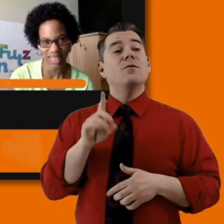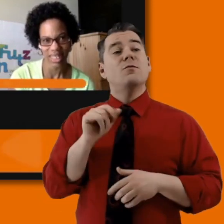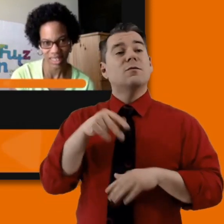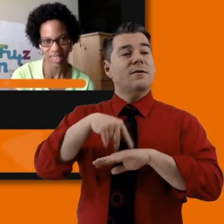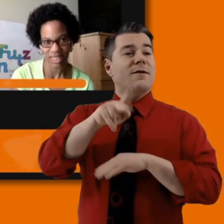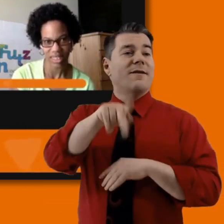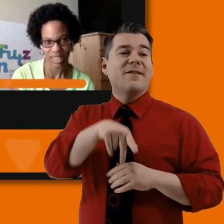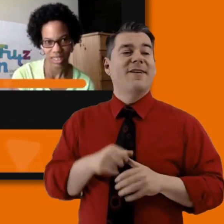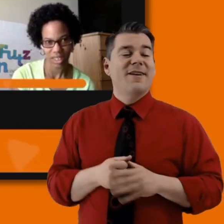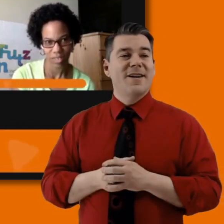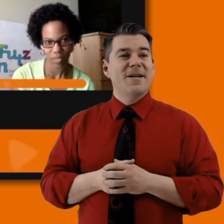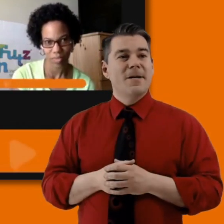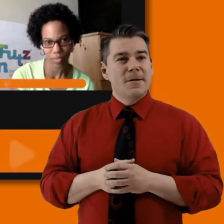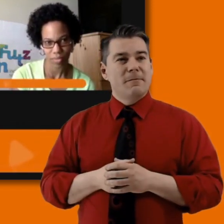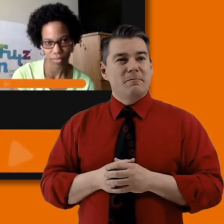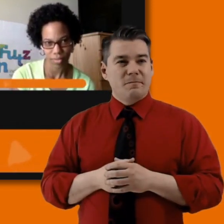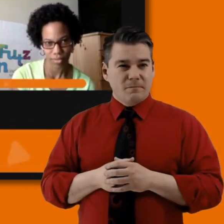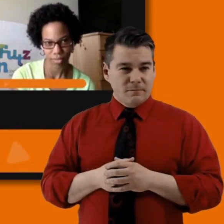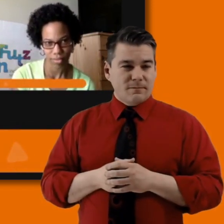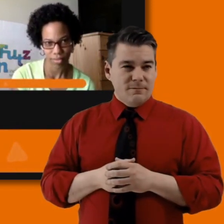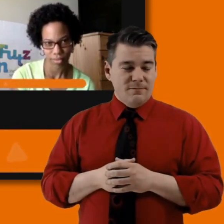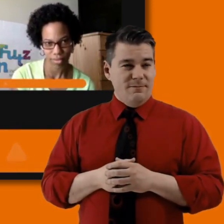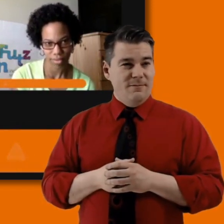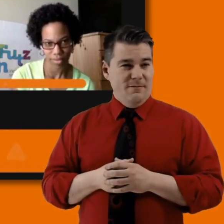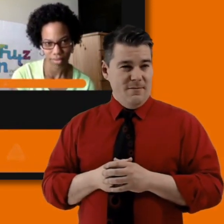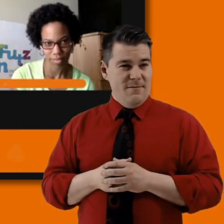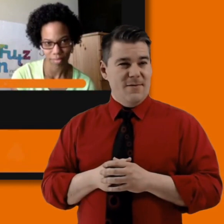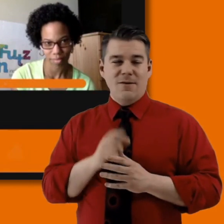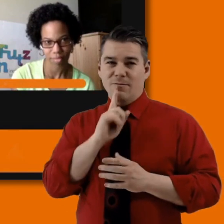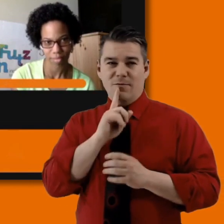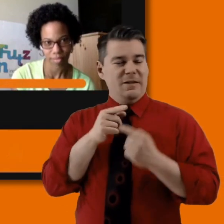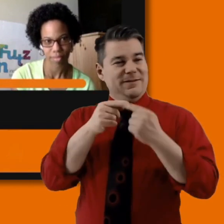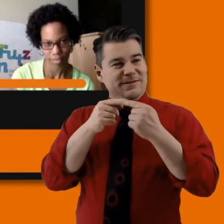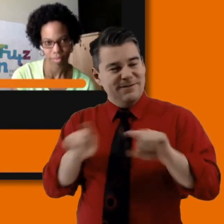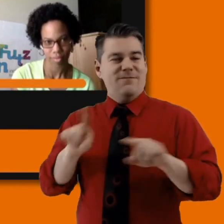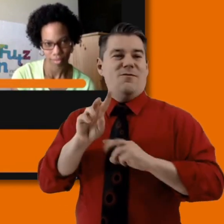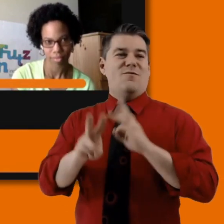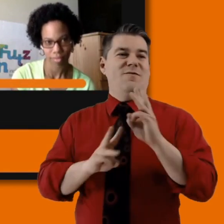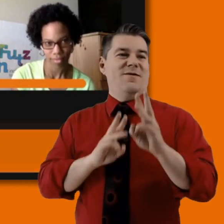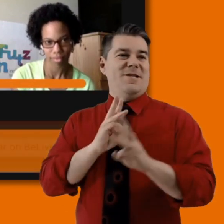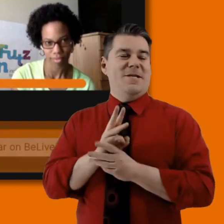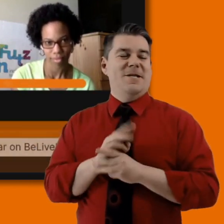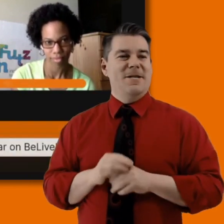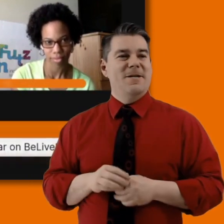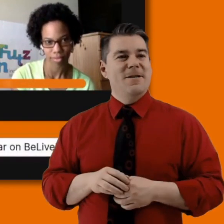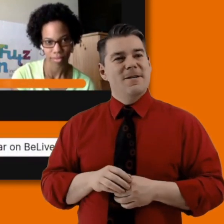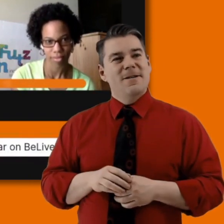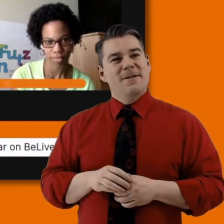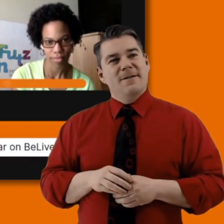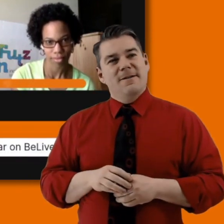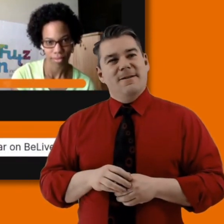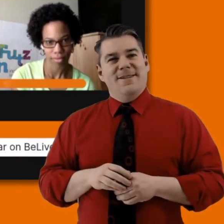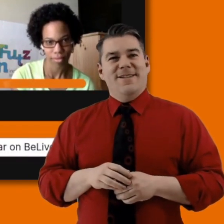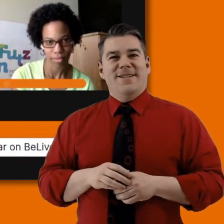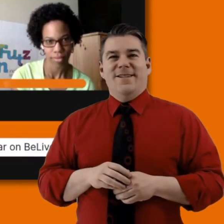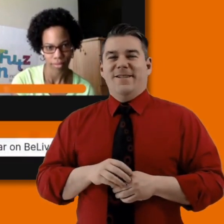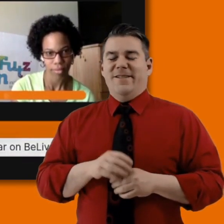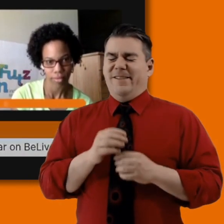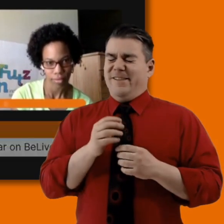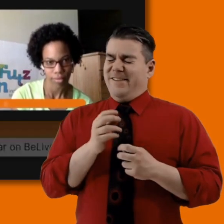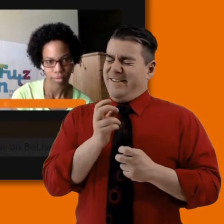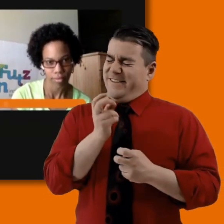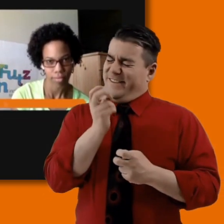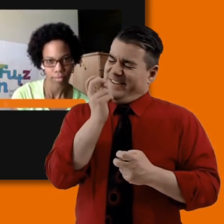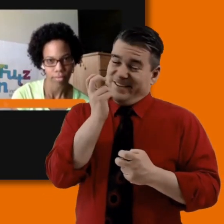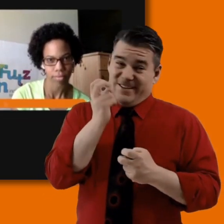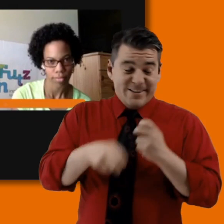and it's just a whole completely different world. It's so difficult, but